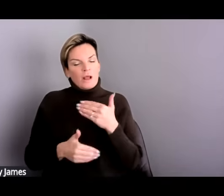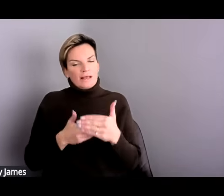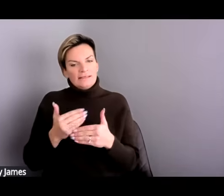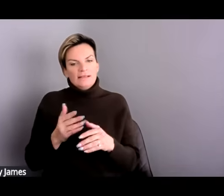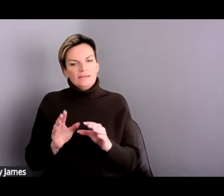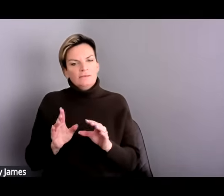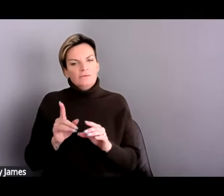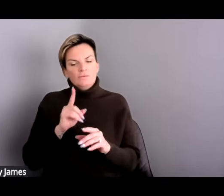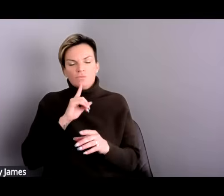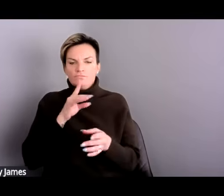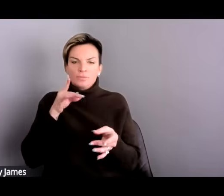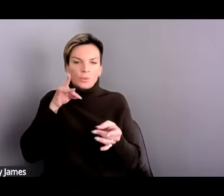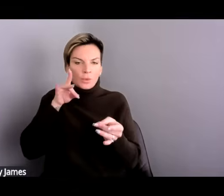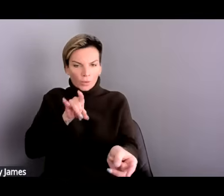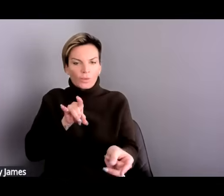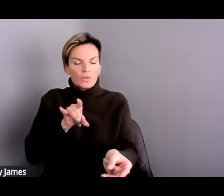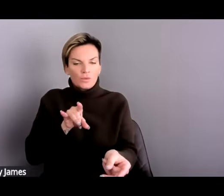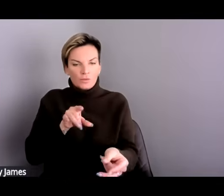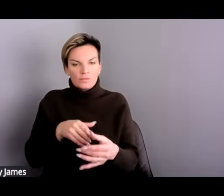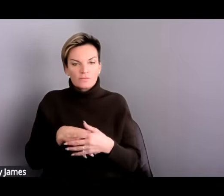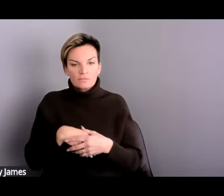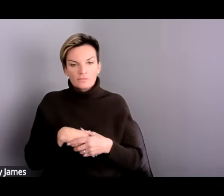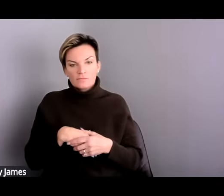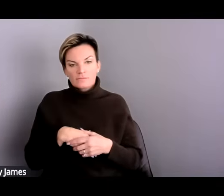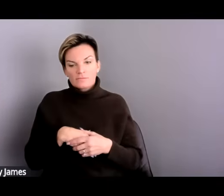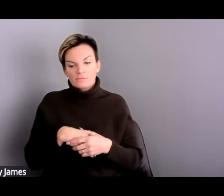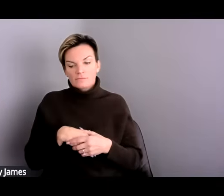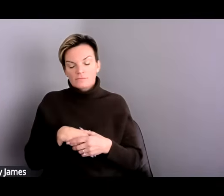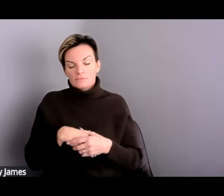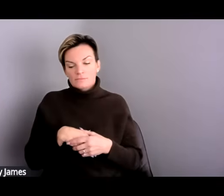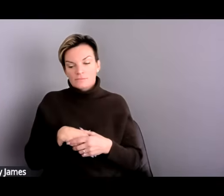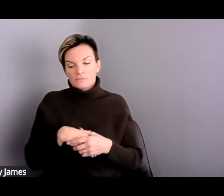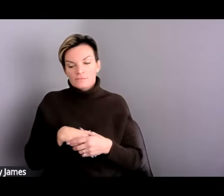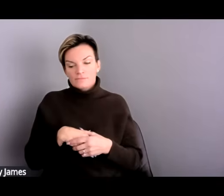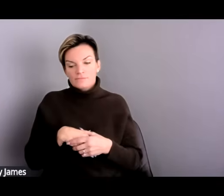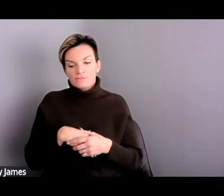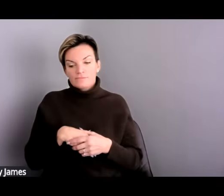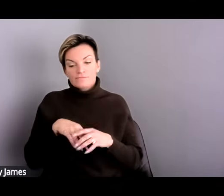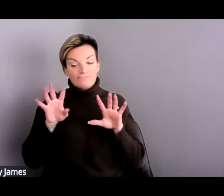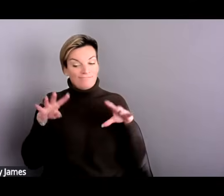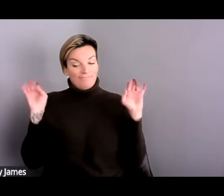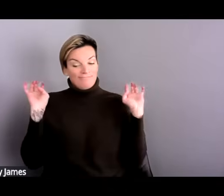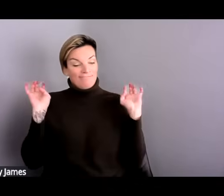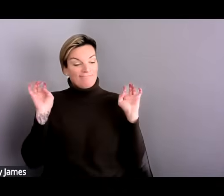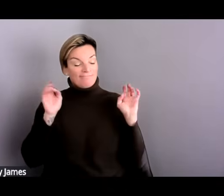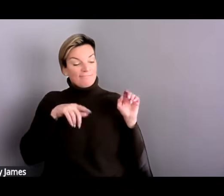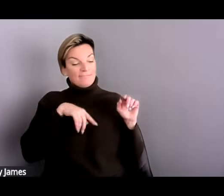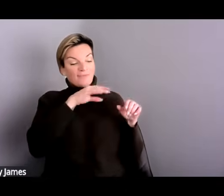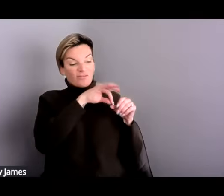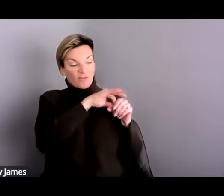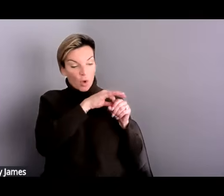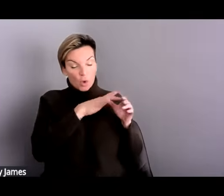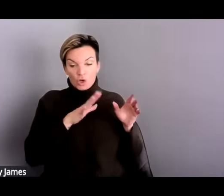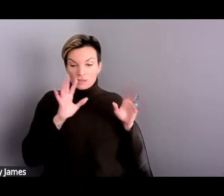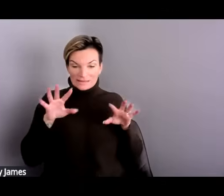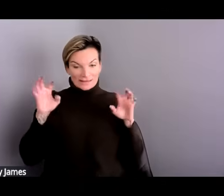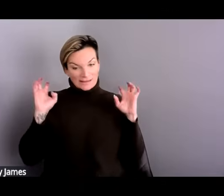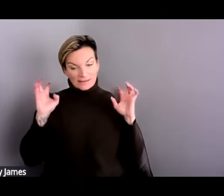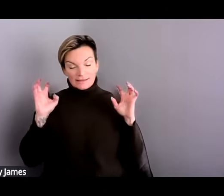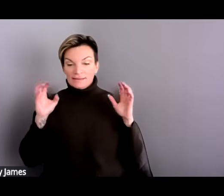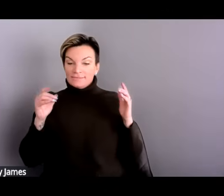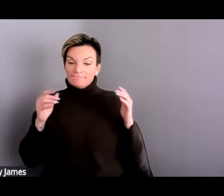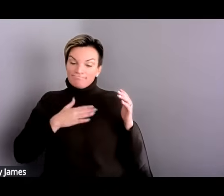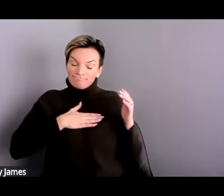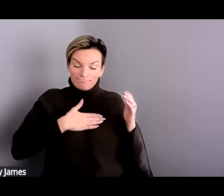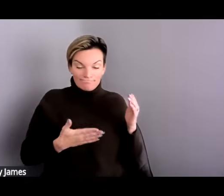that the voters who are putting their names on those pieces of paper,